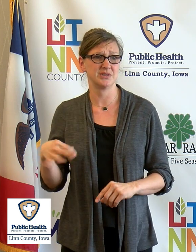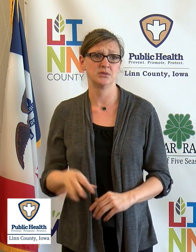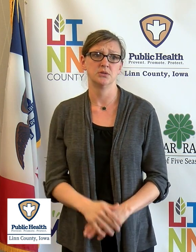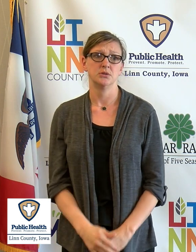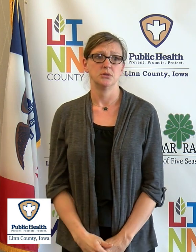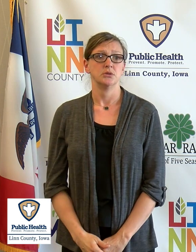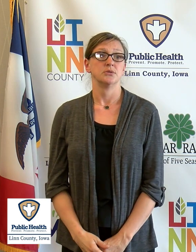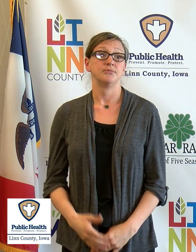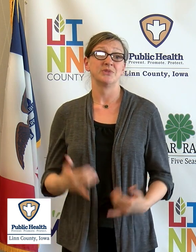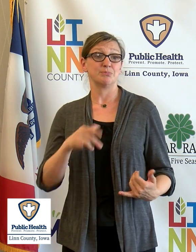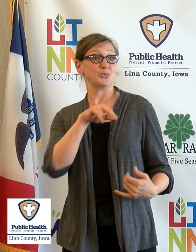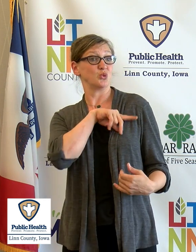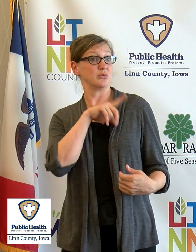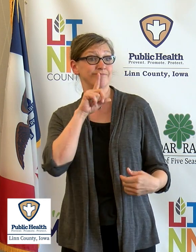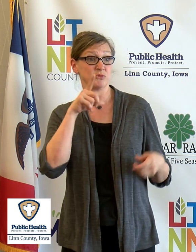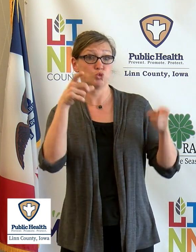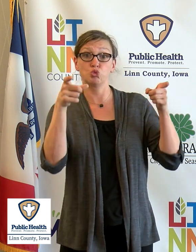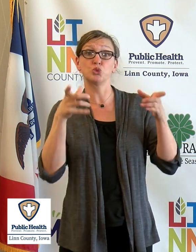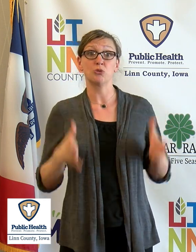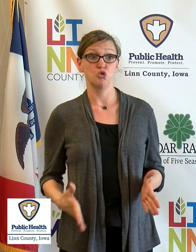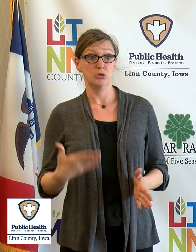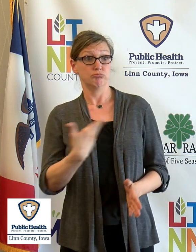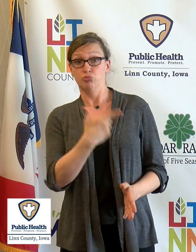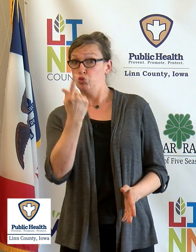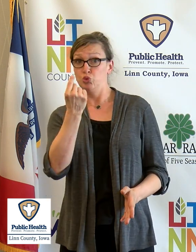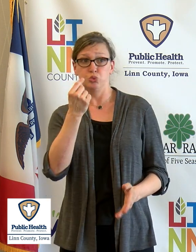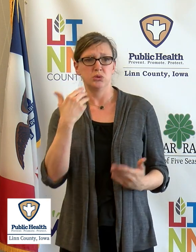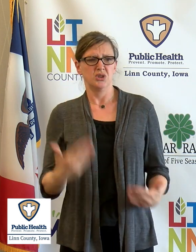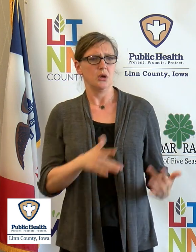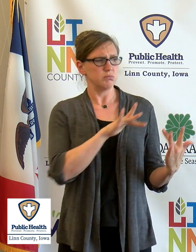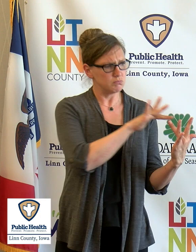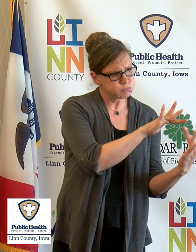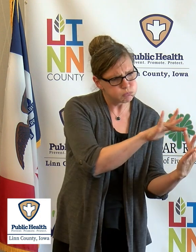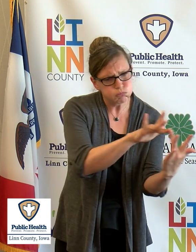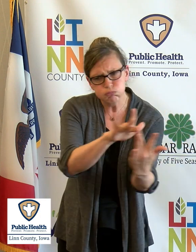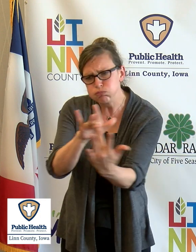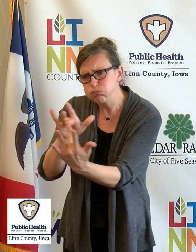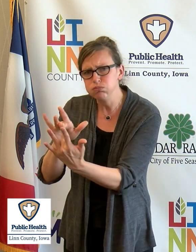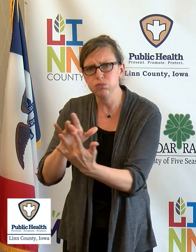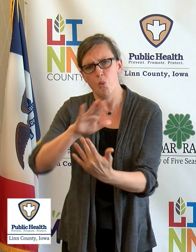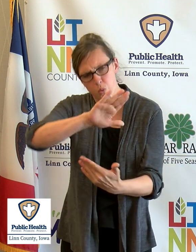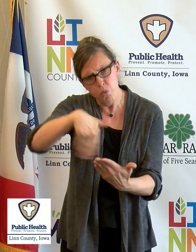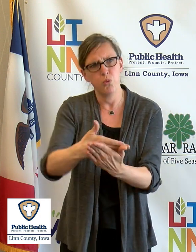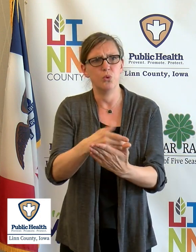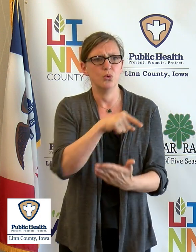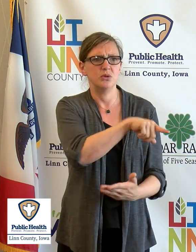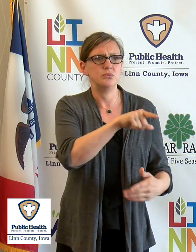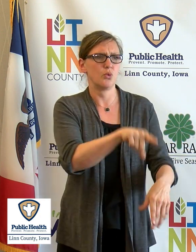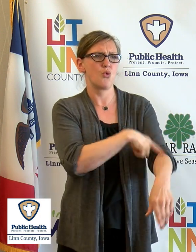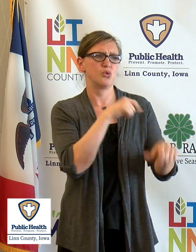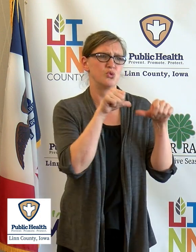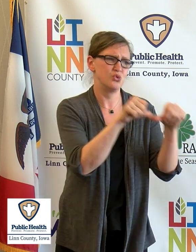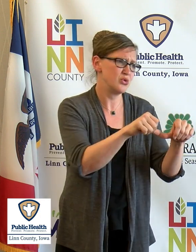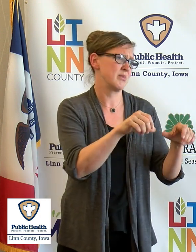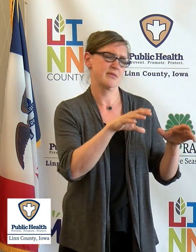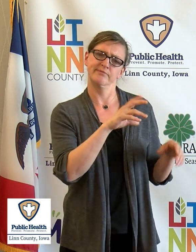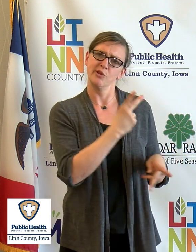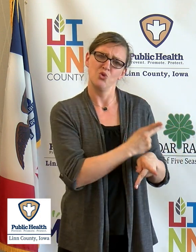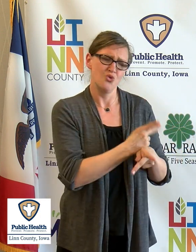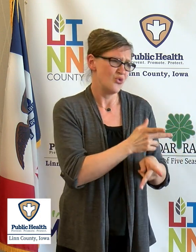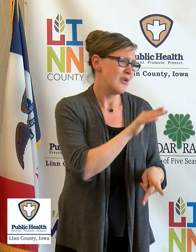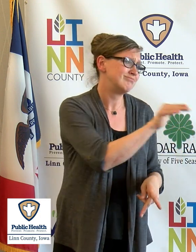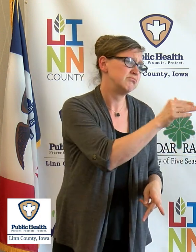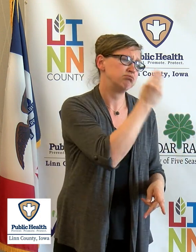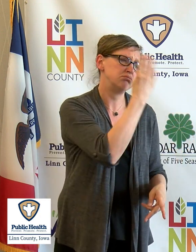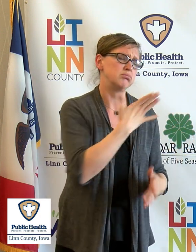care facilities and senior living communities, checking in with them to express my appreciation and support and let them know that they have